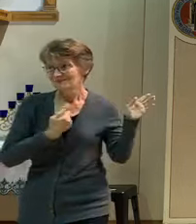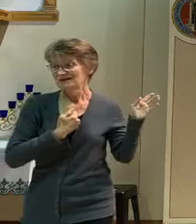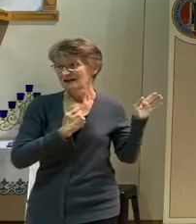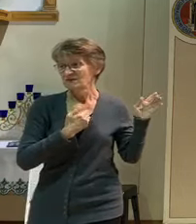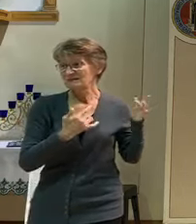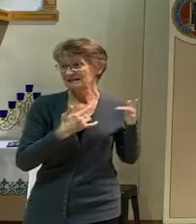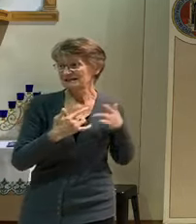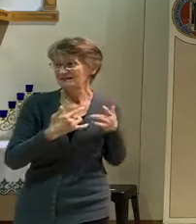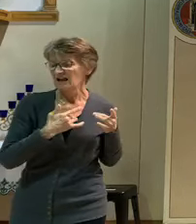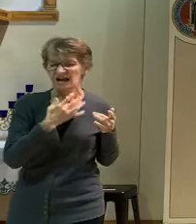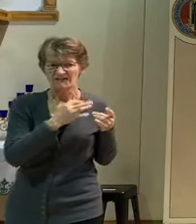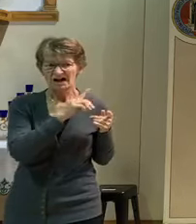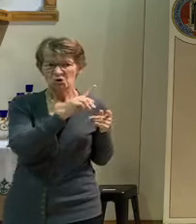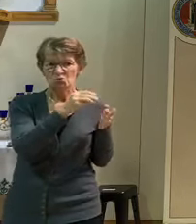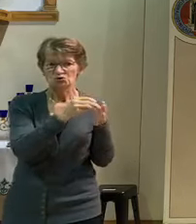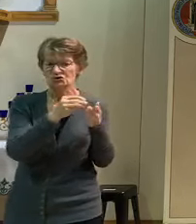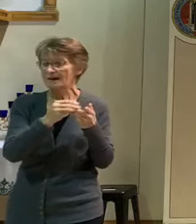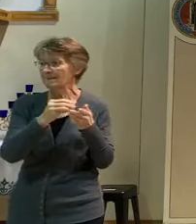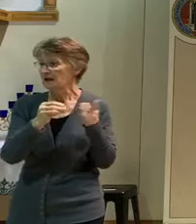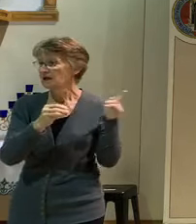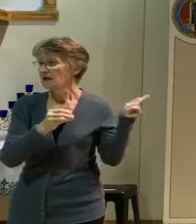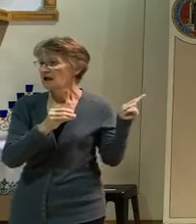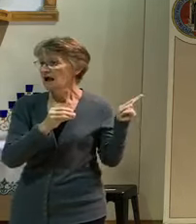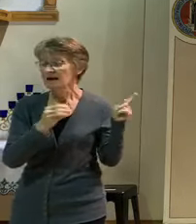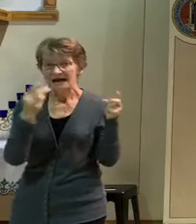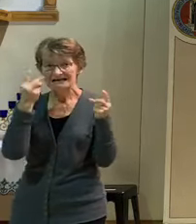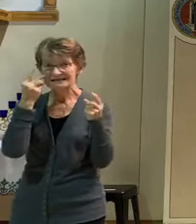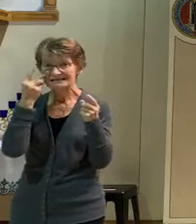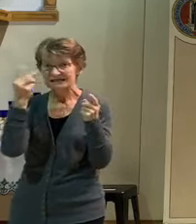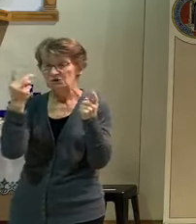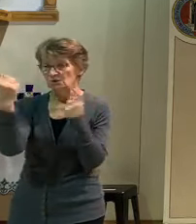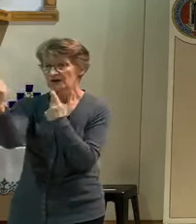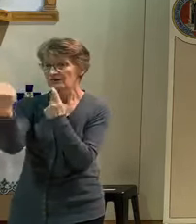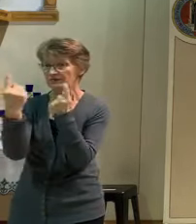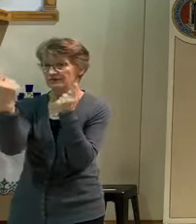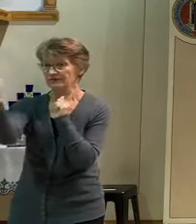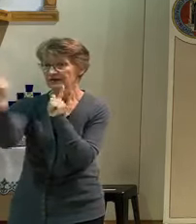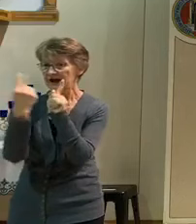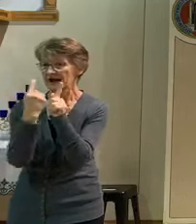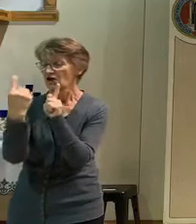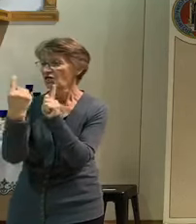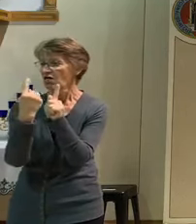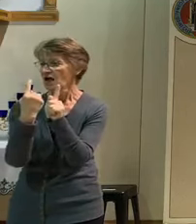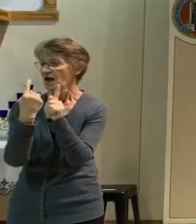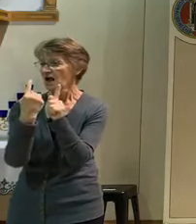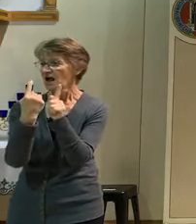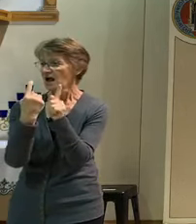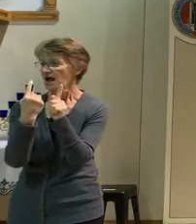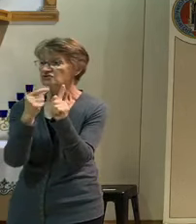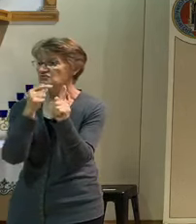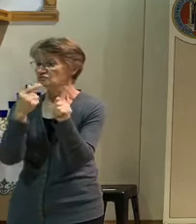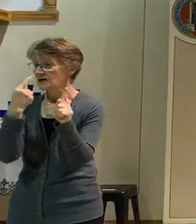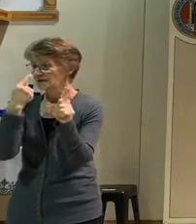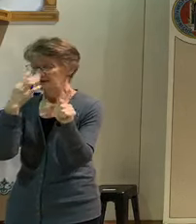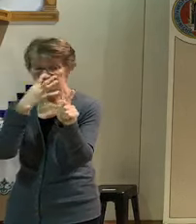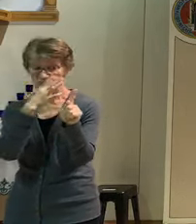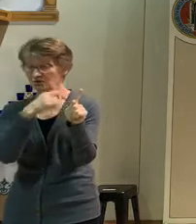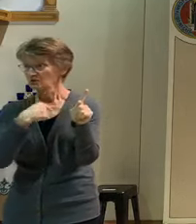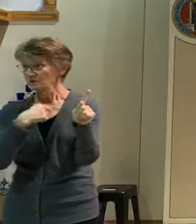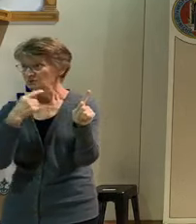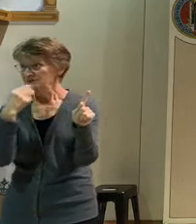If I go shopping and I see you in the aisle and you and I catch eyes and you go down the other way and you don't say hi to me, I go,